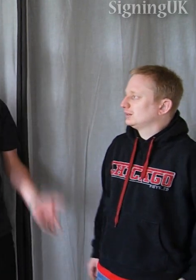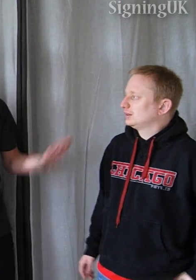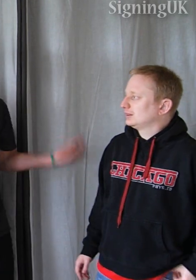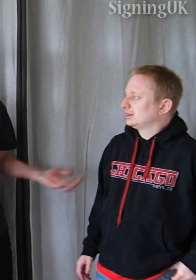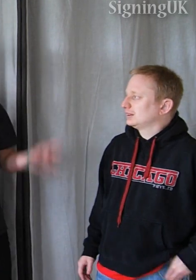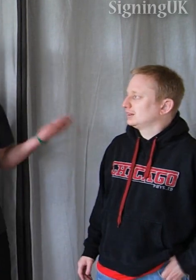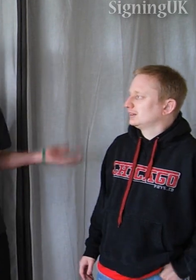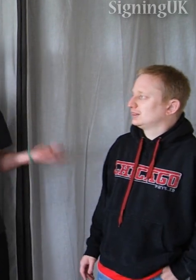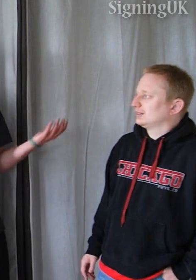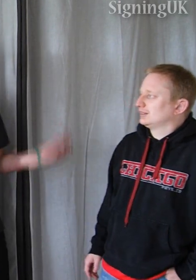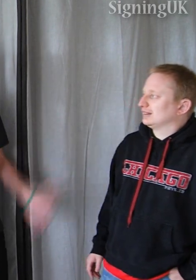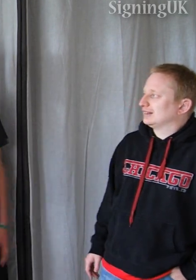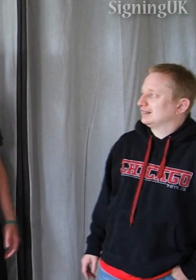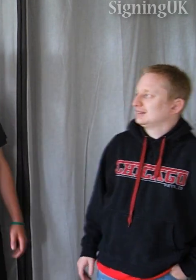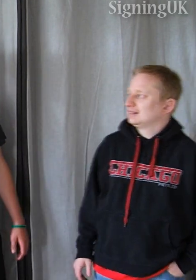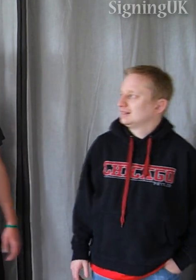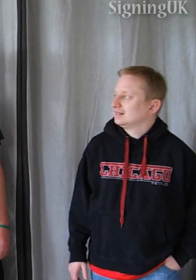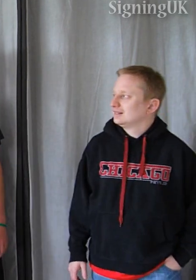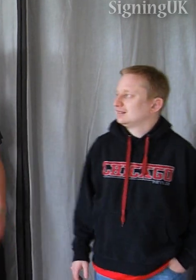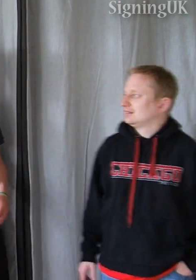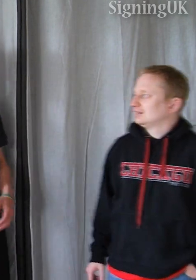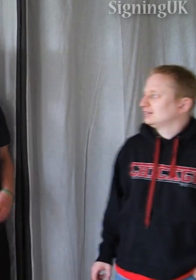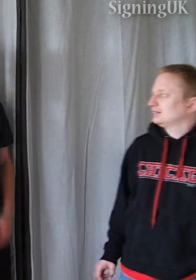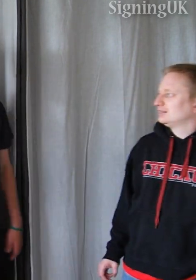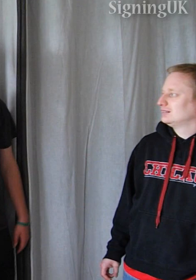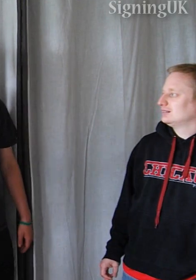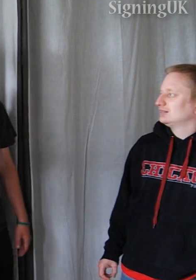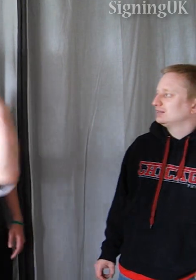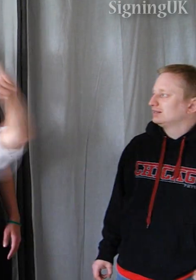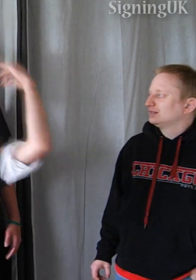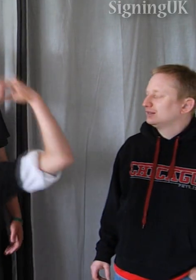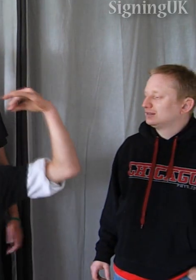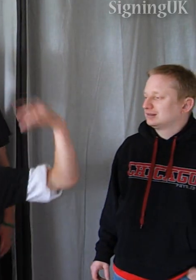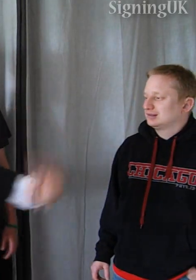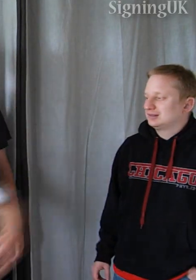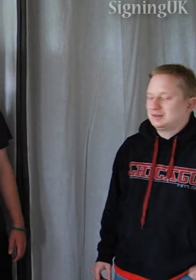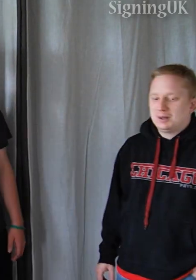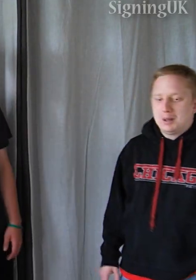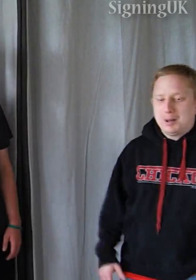Where? Yeah. Thank you. Booyaka!